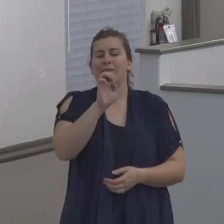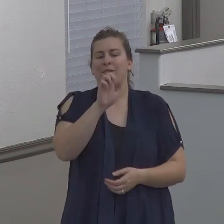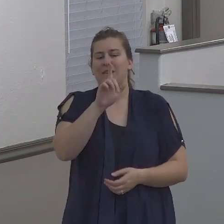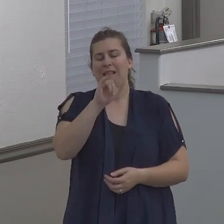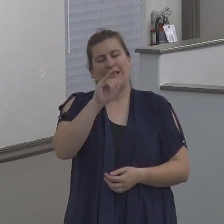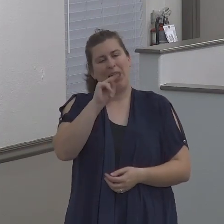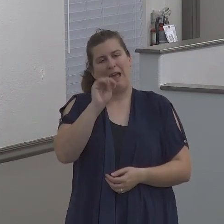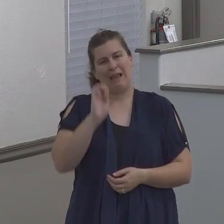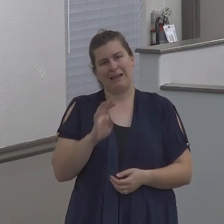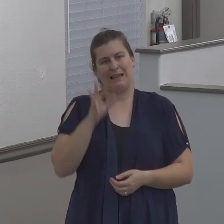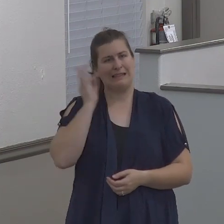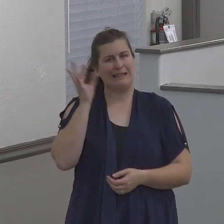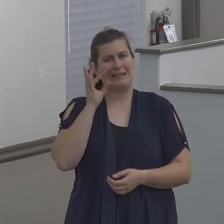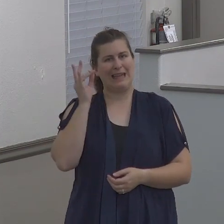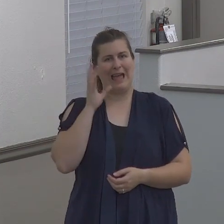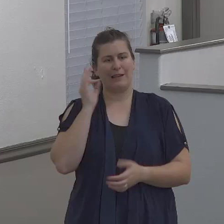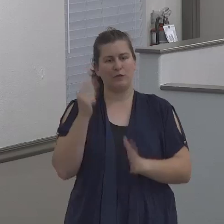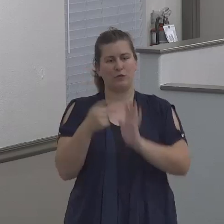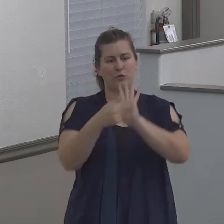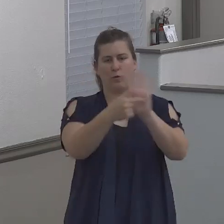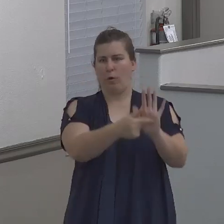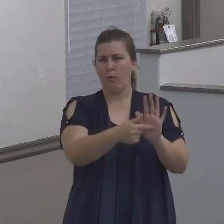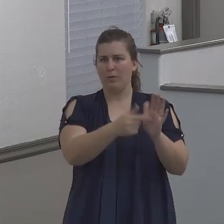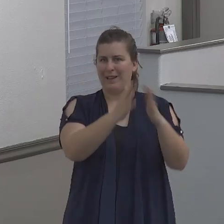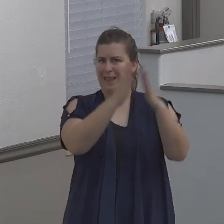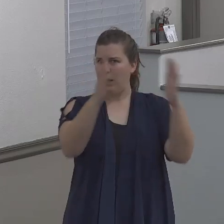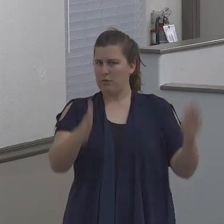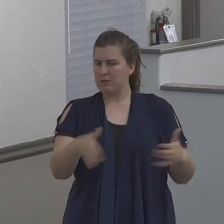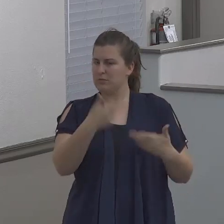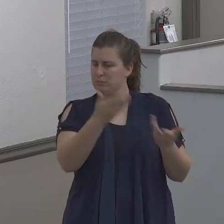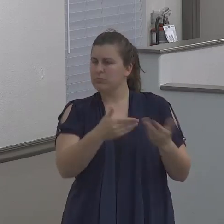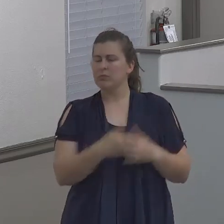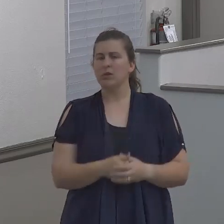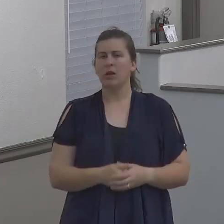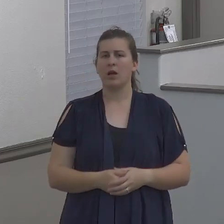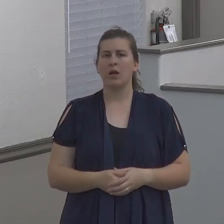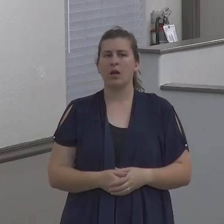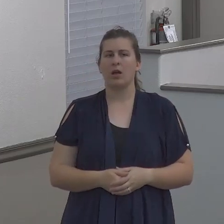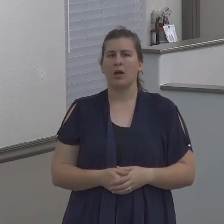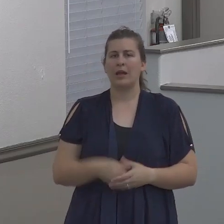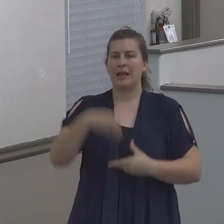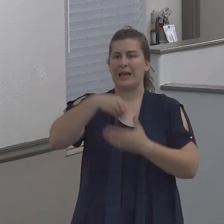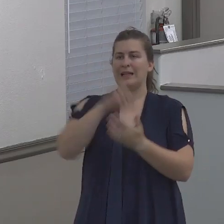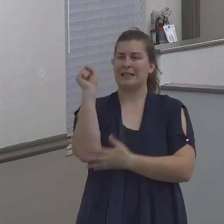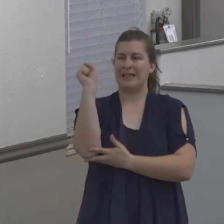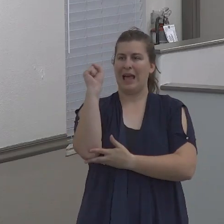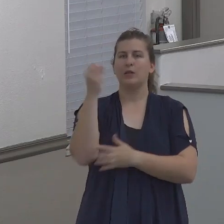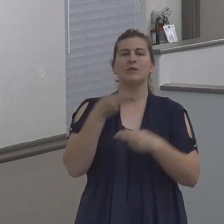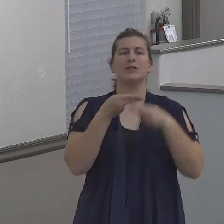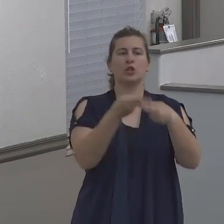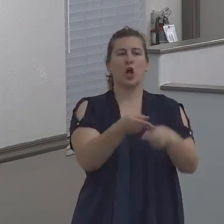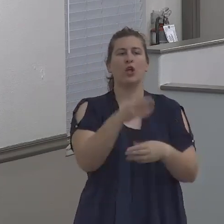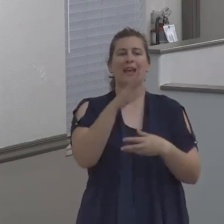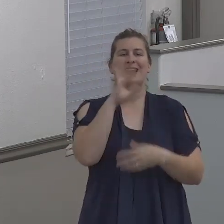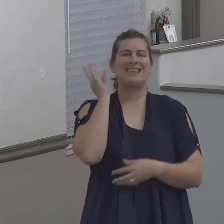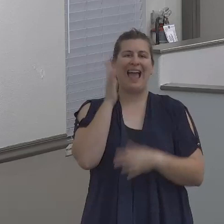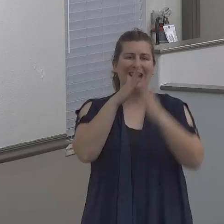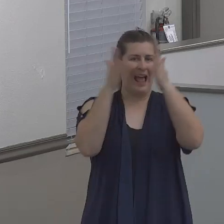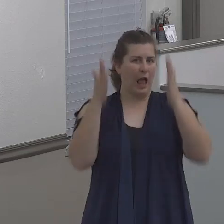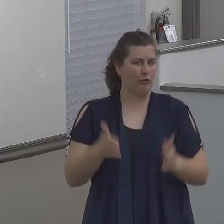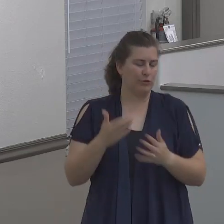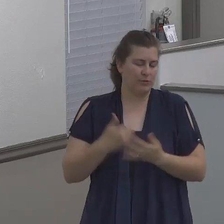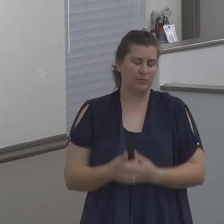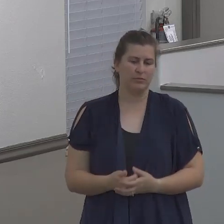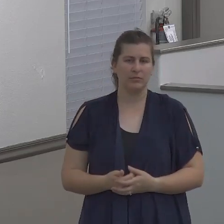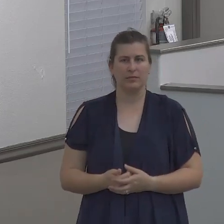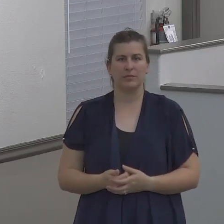They're you know, the feline display or something. The one I was in up in Seattle